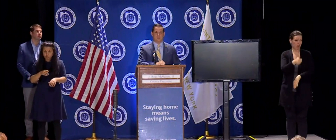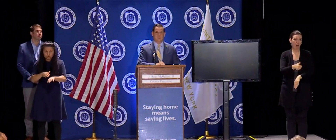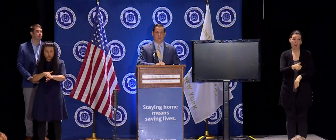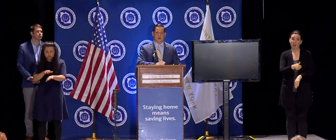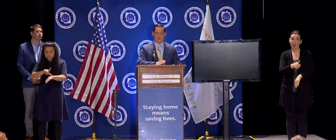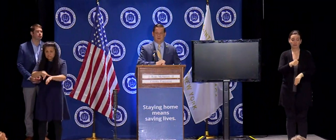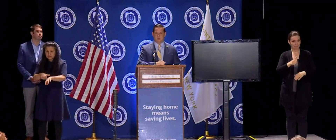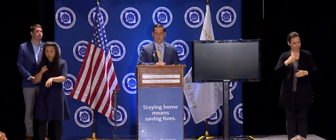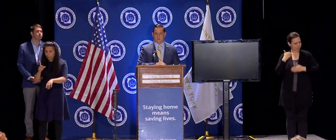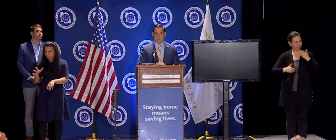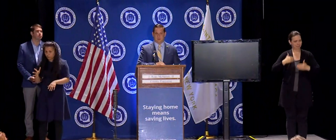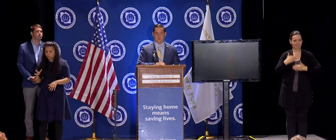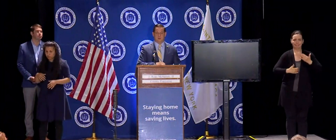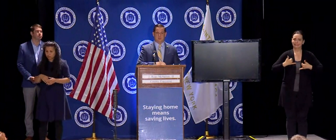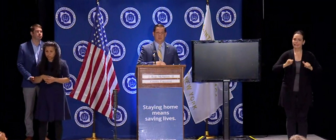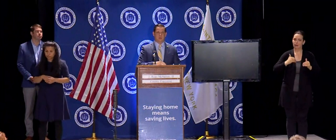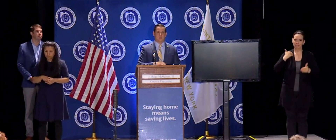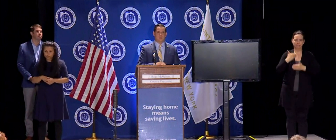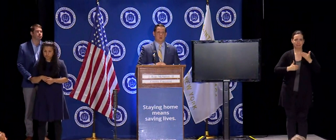announcement.